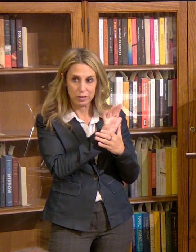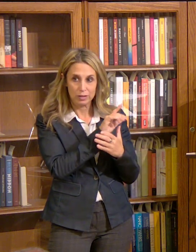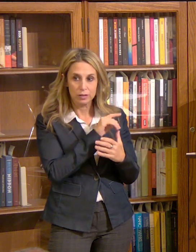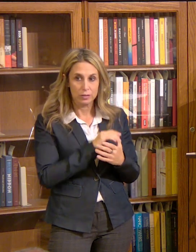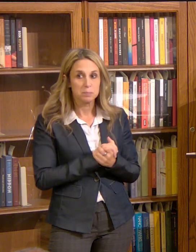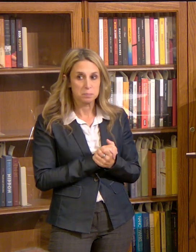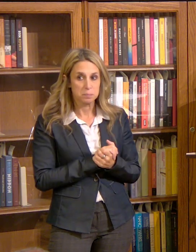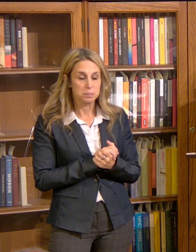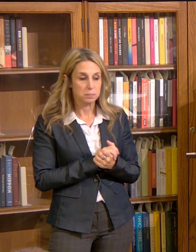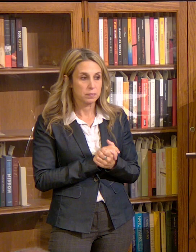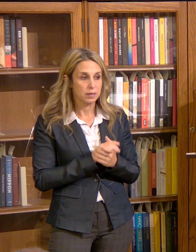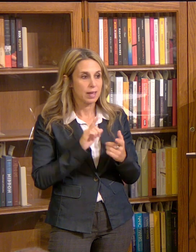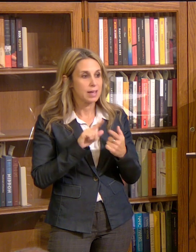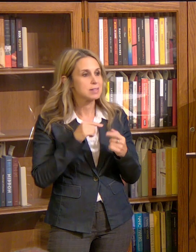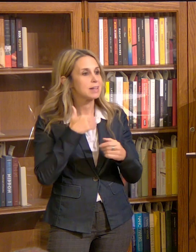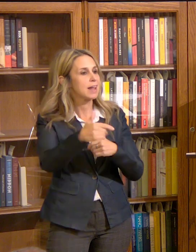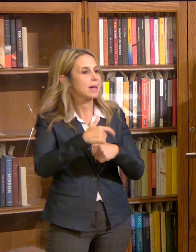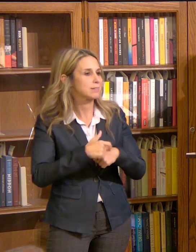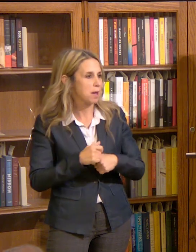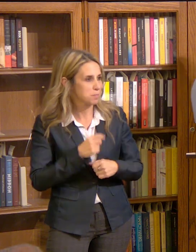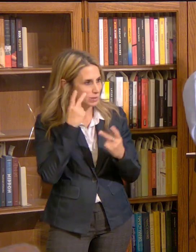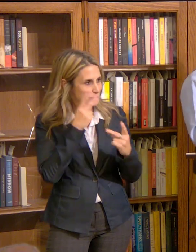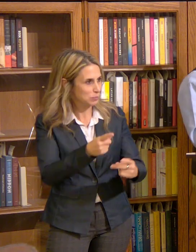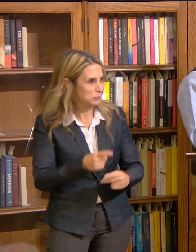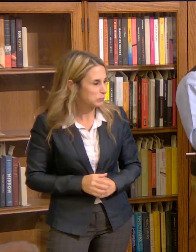and until next